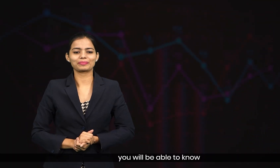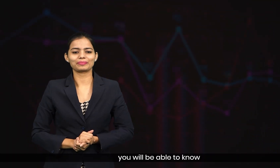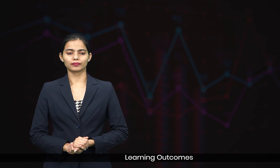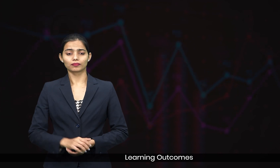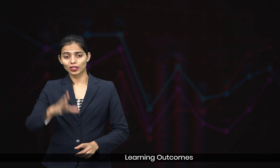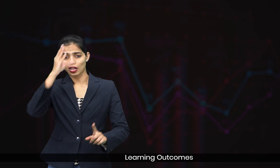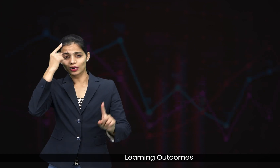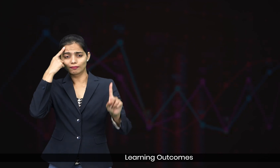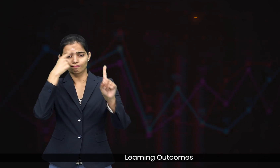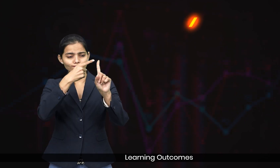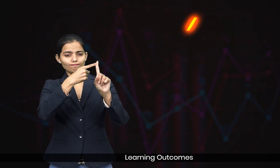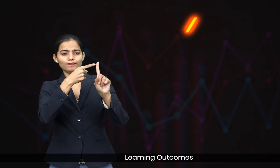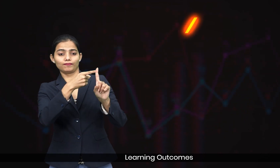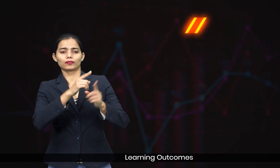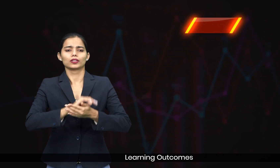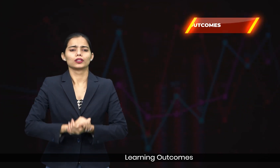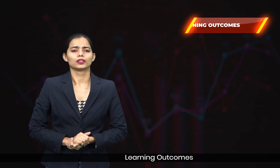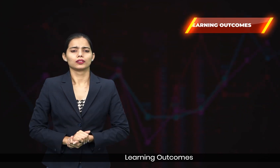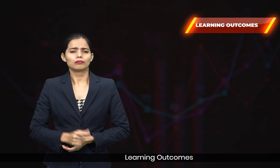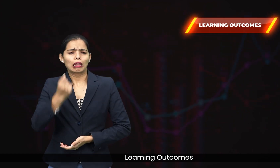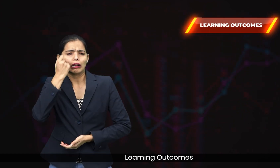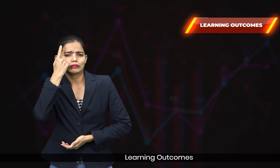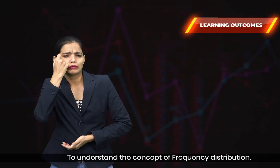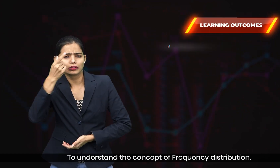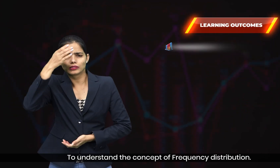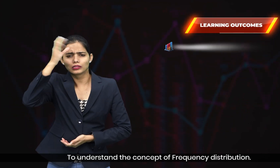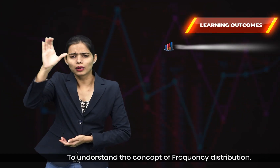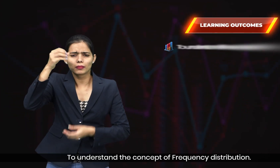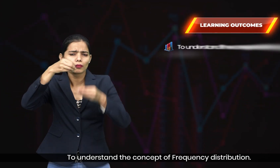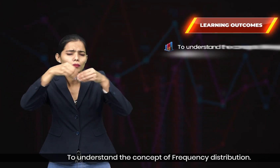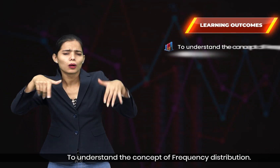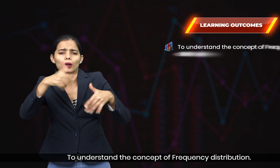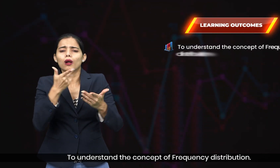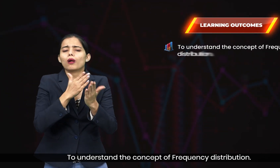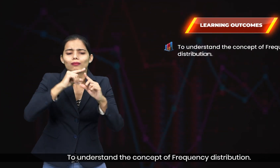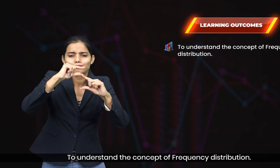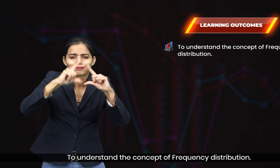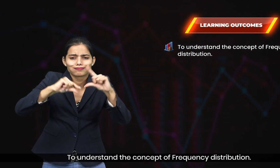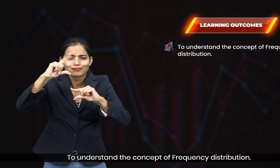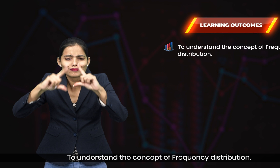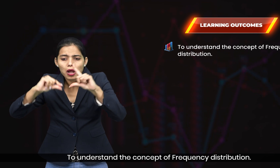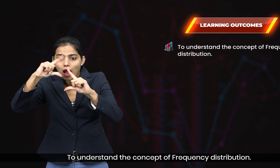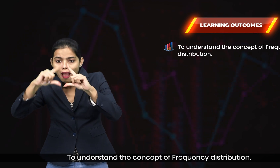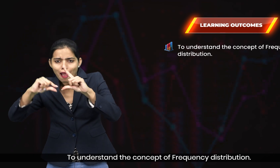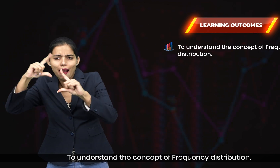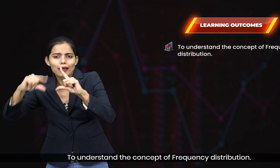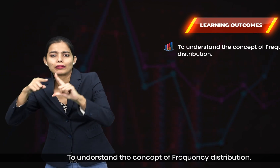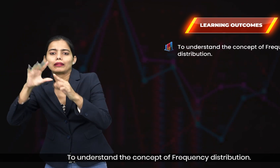know learning outcomes. To understand the concept of frequency distribution.